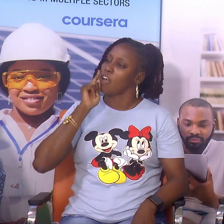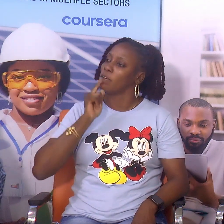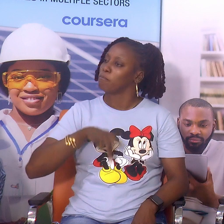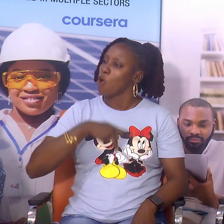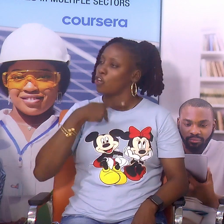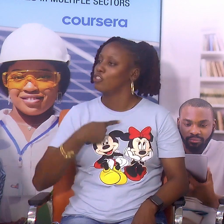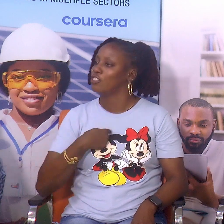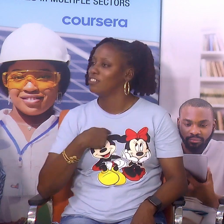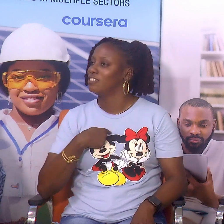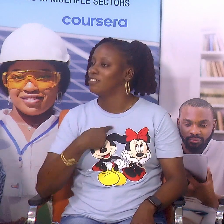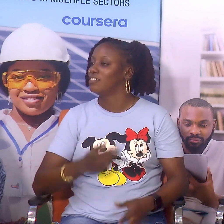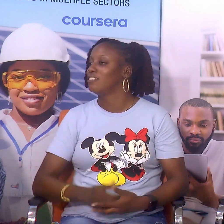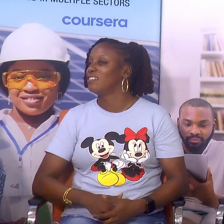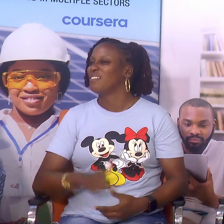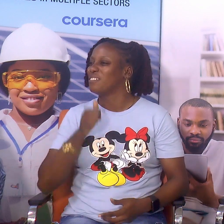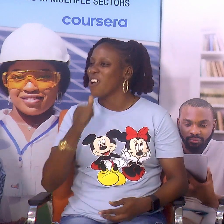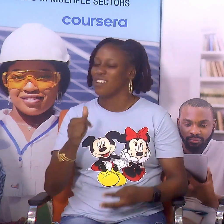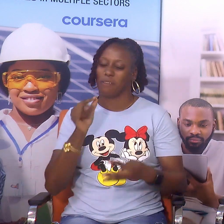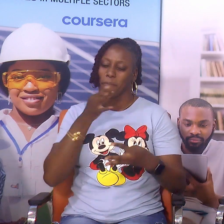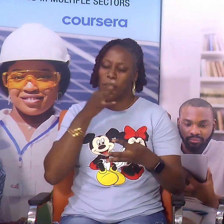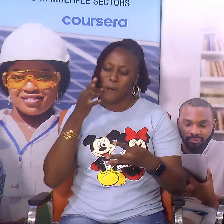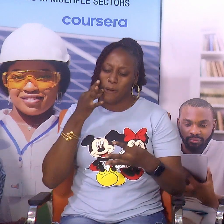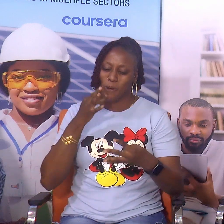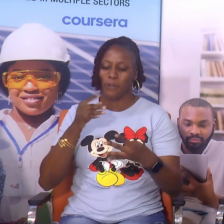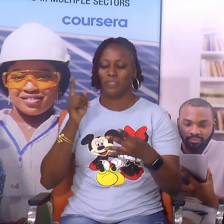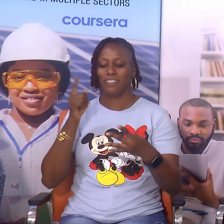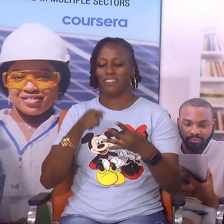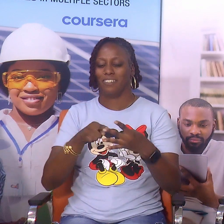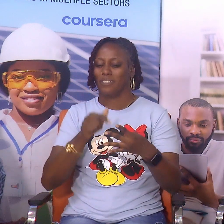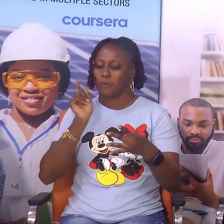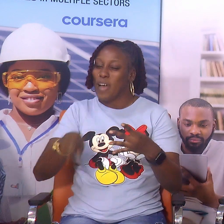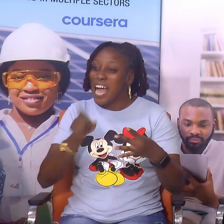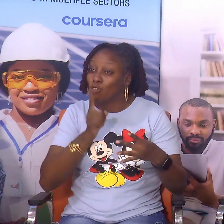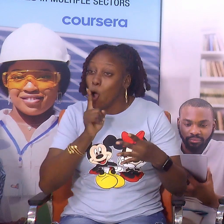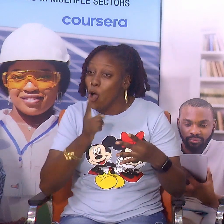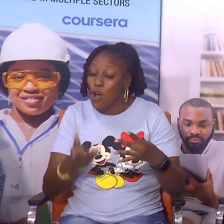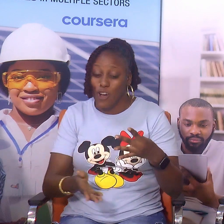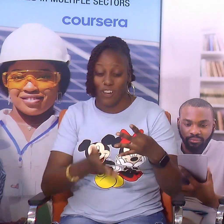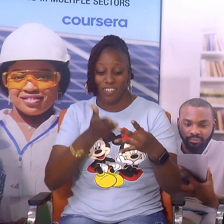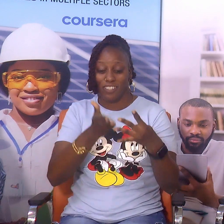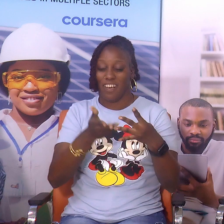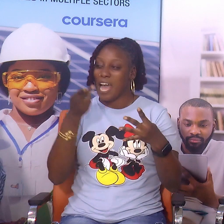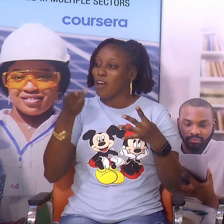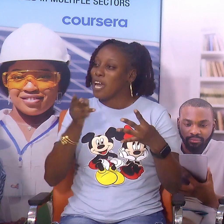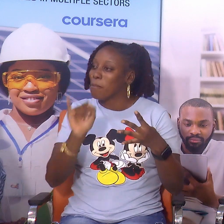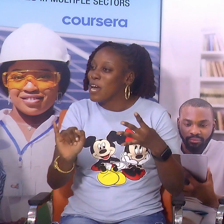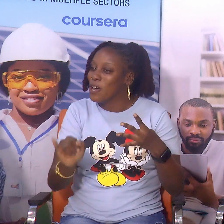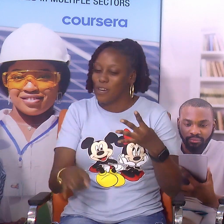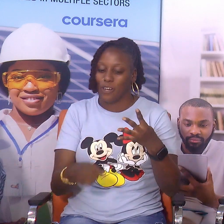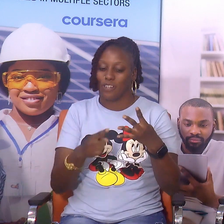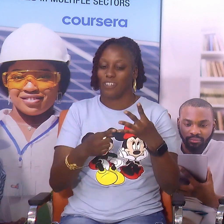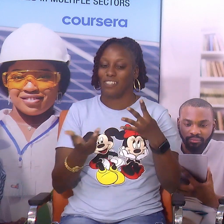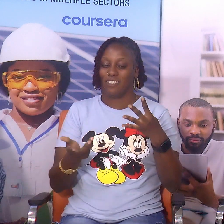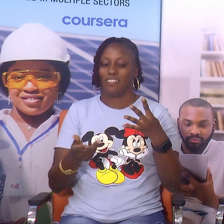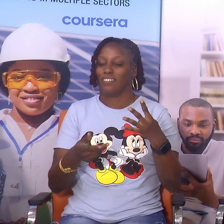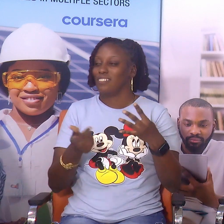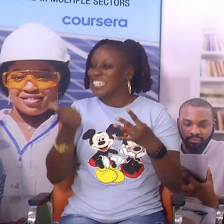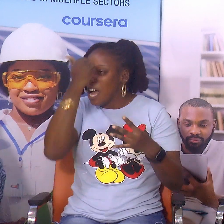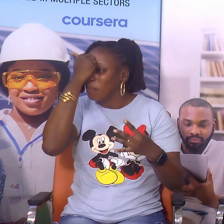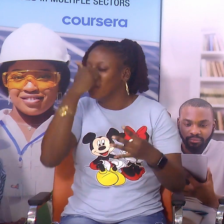that is a symbol of pride, and I'm proud to be that. It's a mute and hearing impaired, or you can't